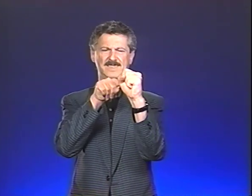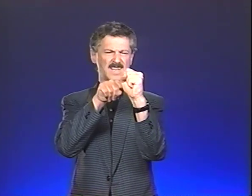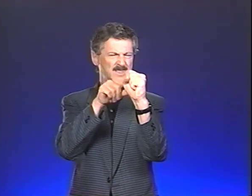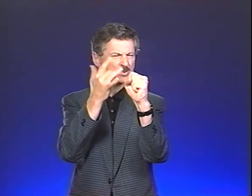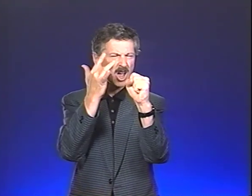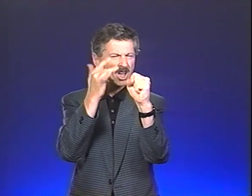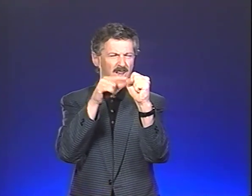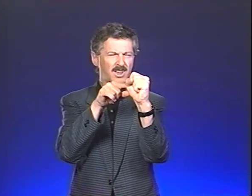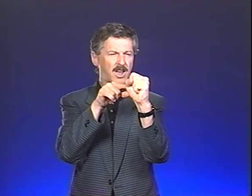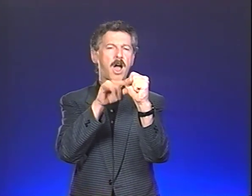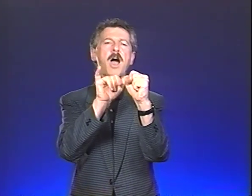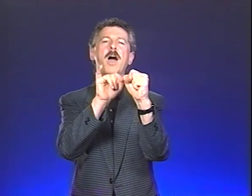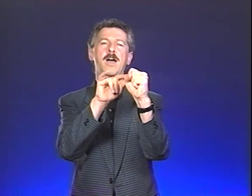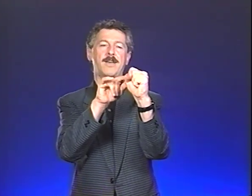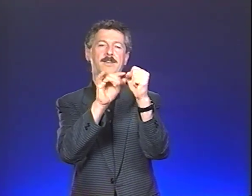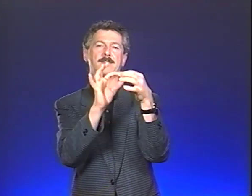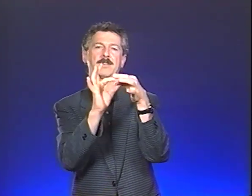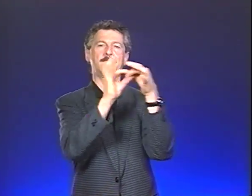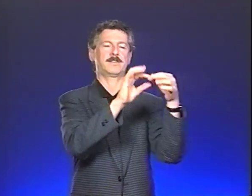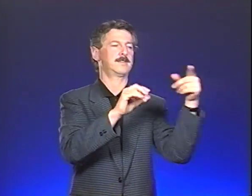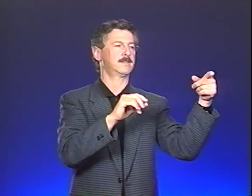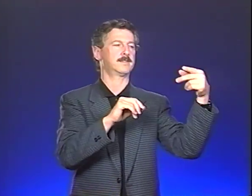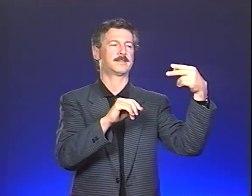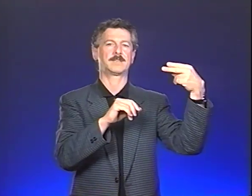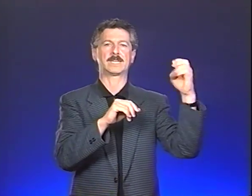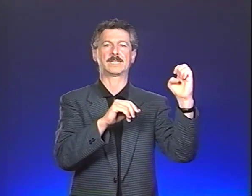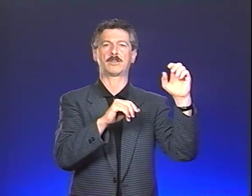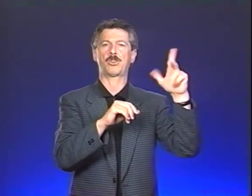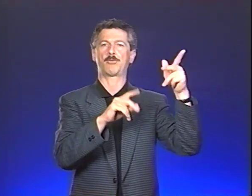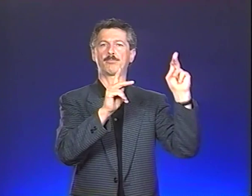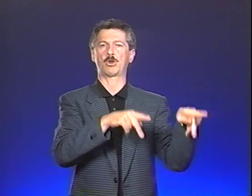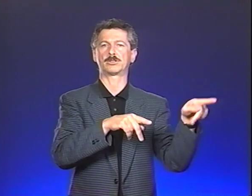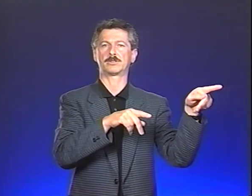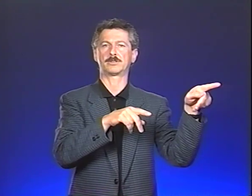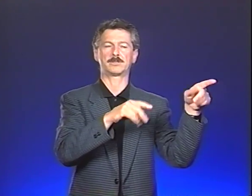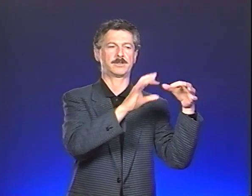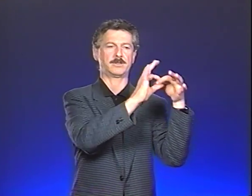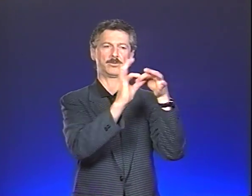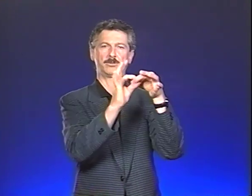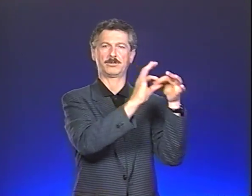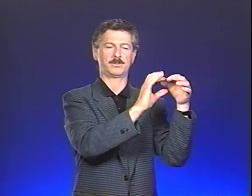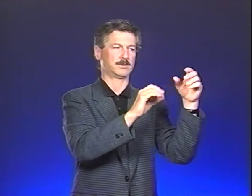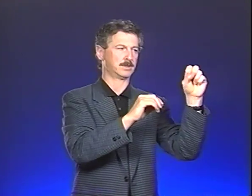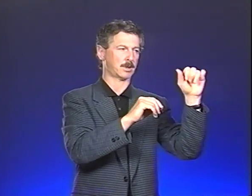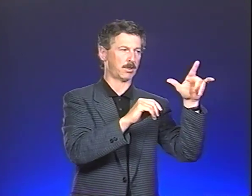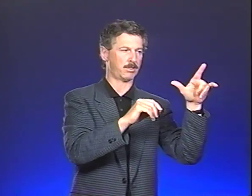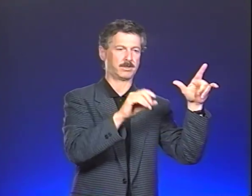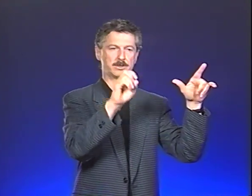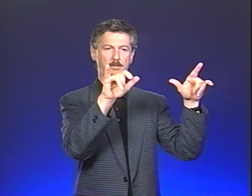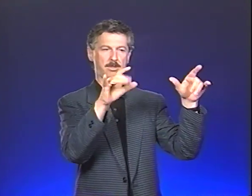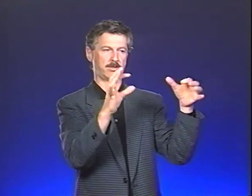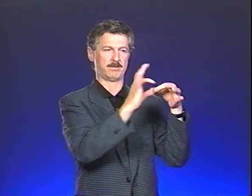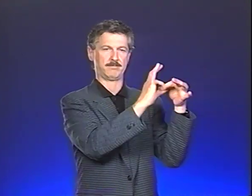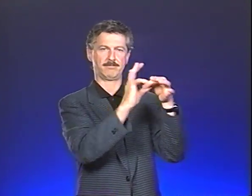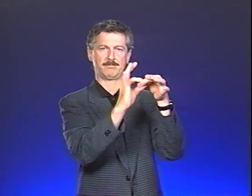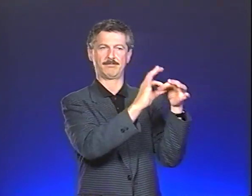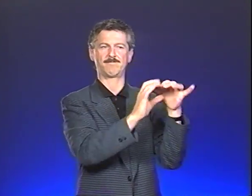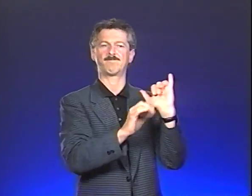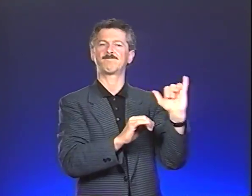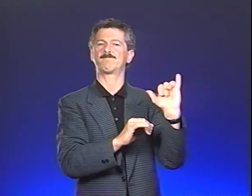We see the word sits and realize that that relates to he, the person. And we see the